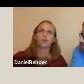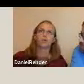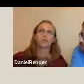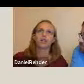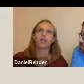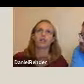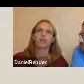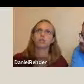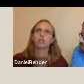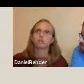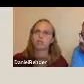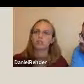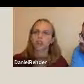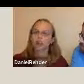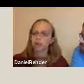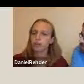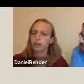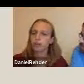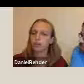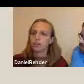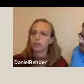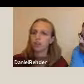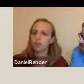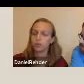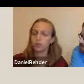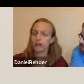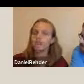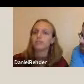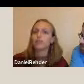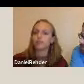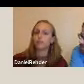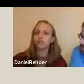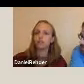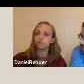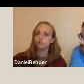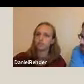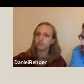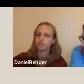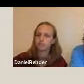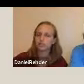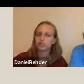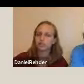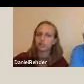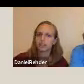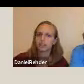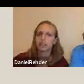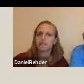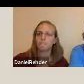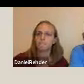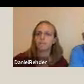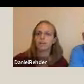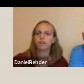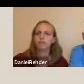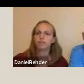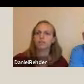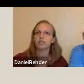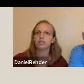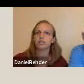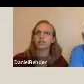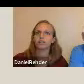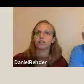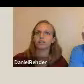that we got an opportunity to talk with people who are actively working on the field in linguistics,